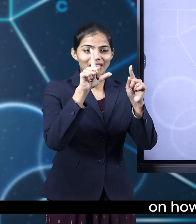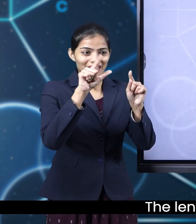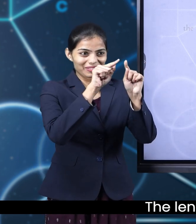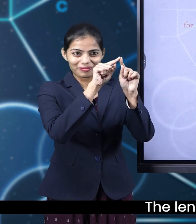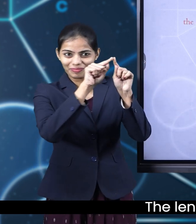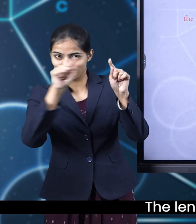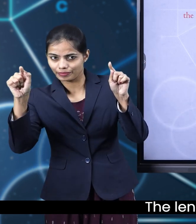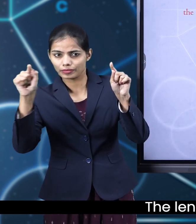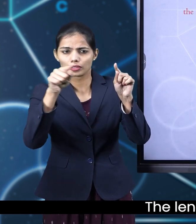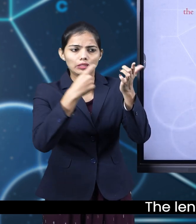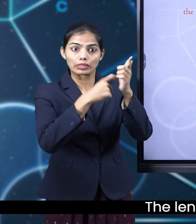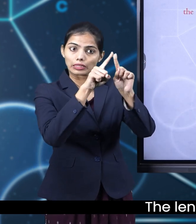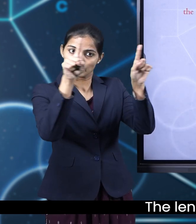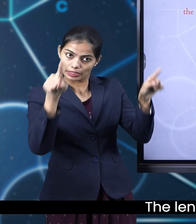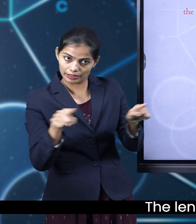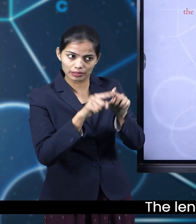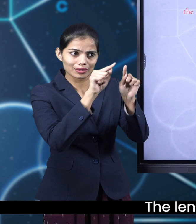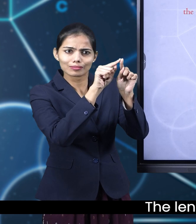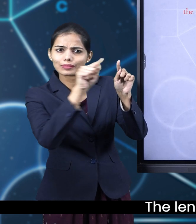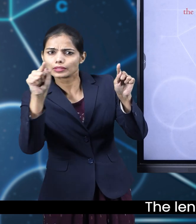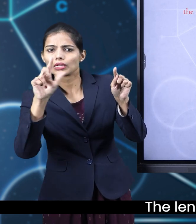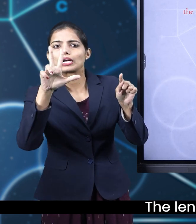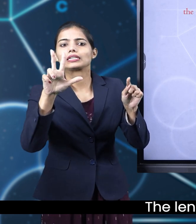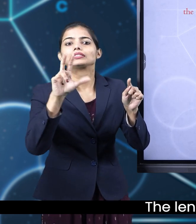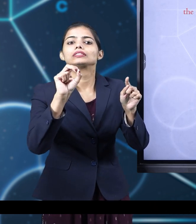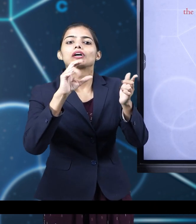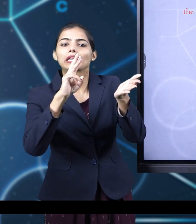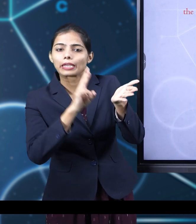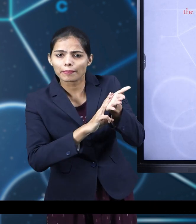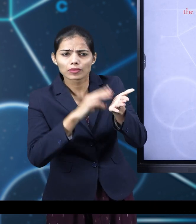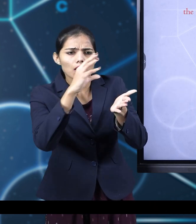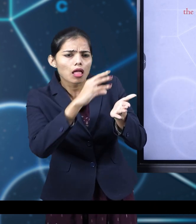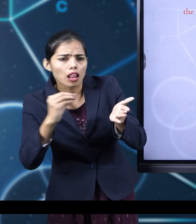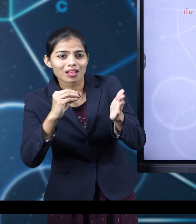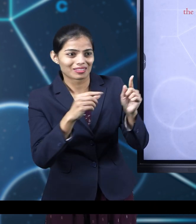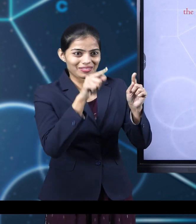The length of a rectangular field is 80 meter and the breadth is 40 meter.